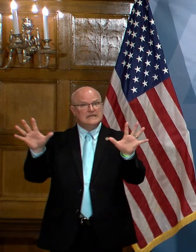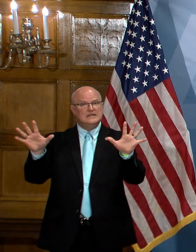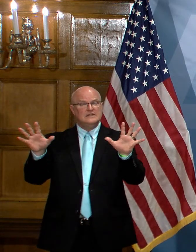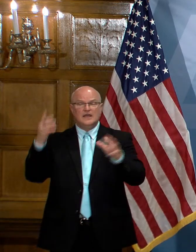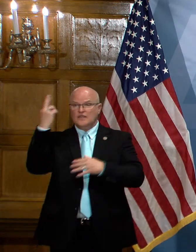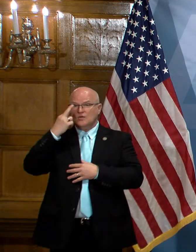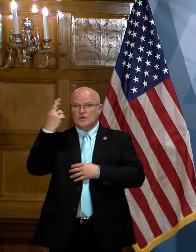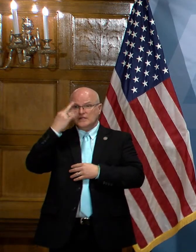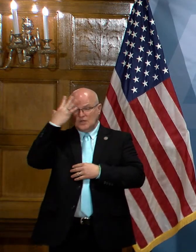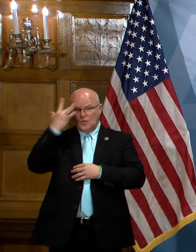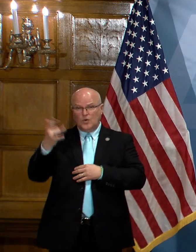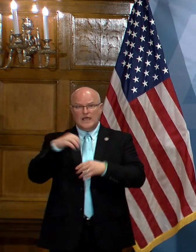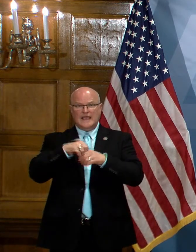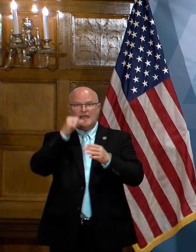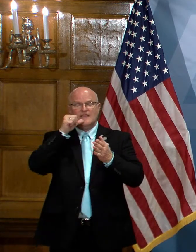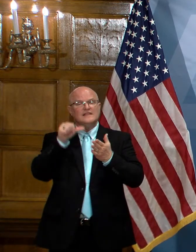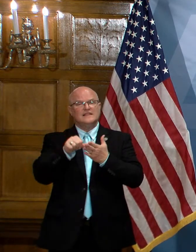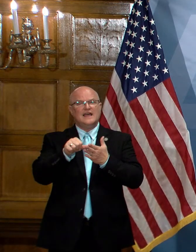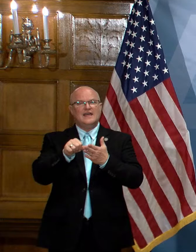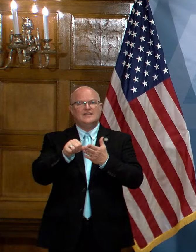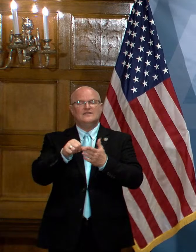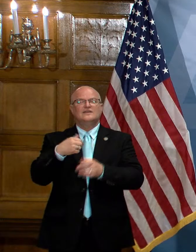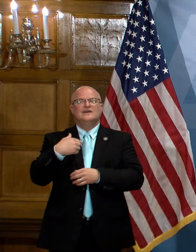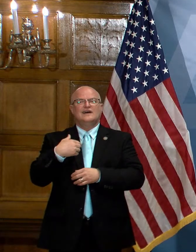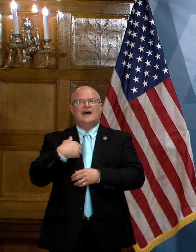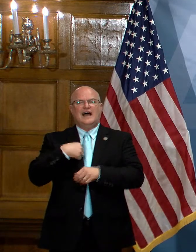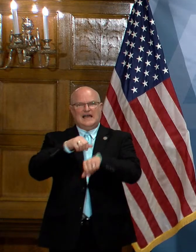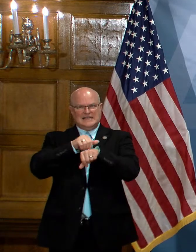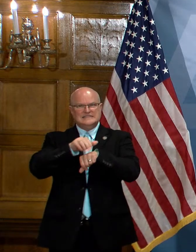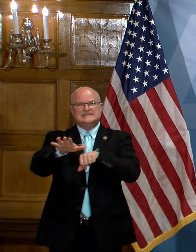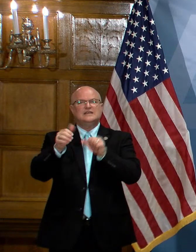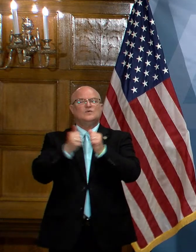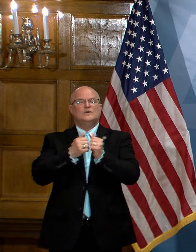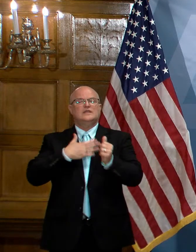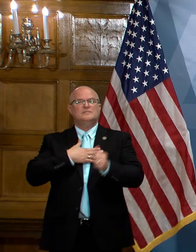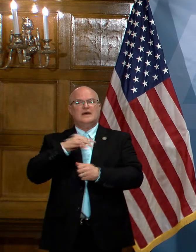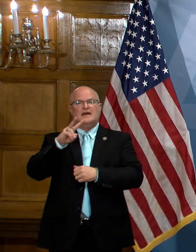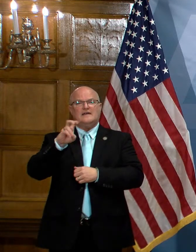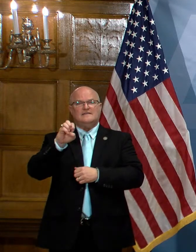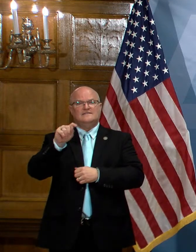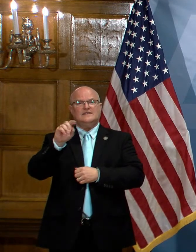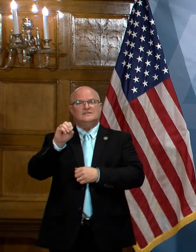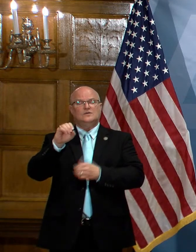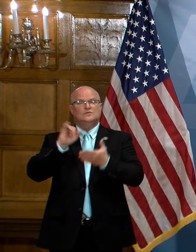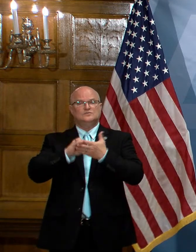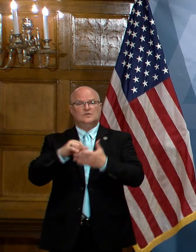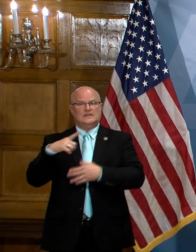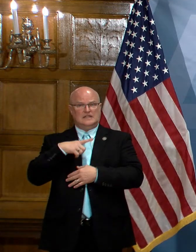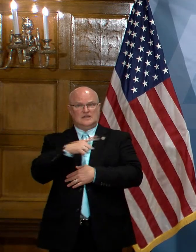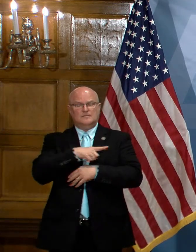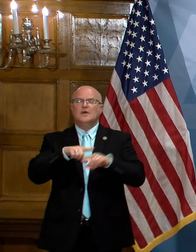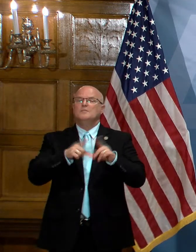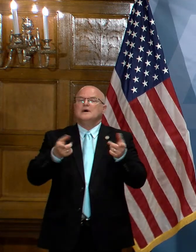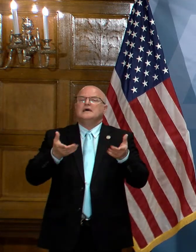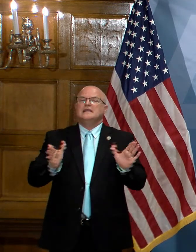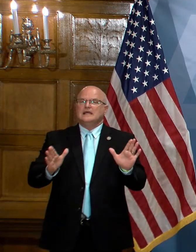as to the reasons in the letter that I sent with my veto to the General Assembly, but let